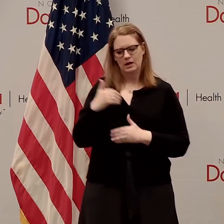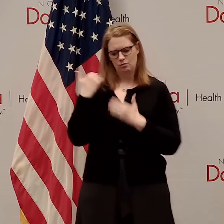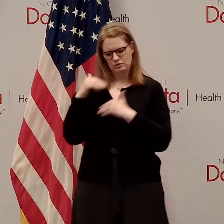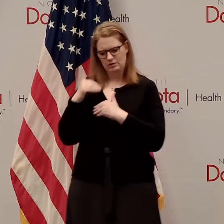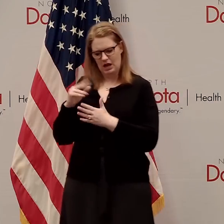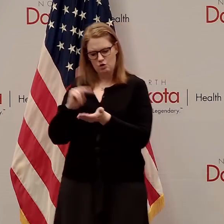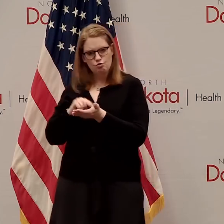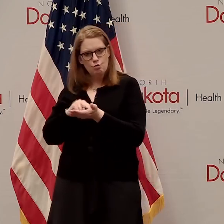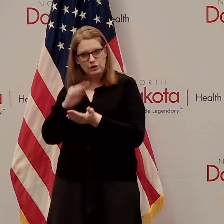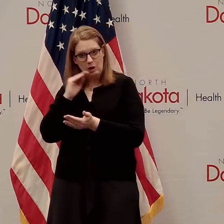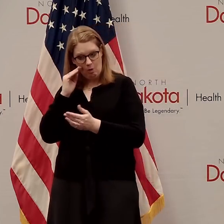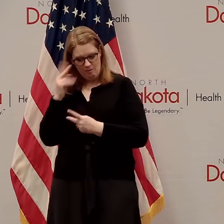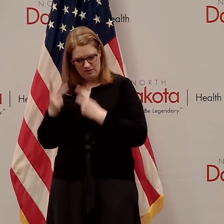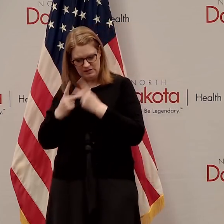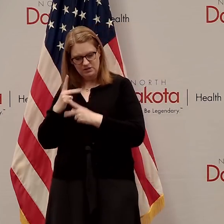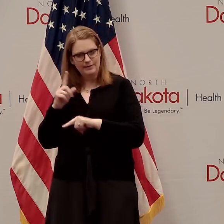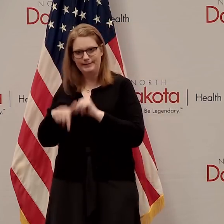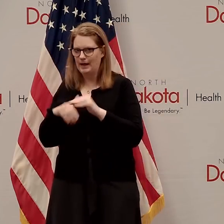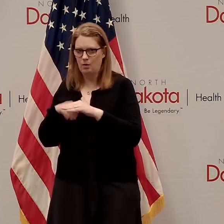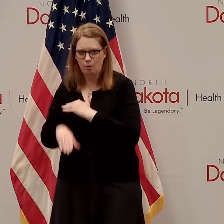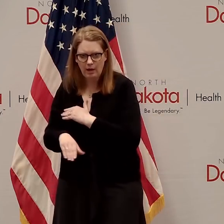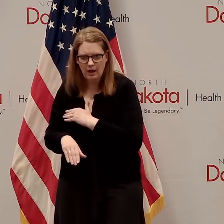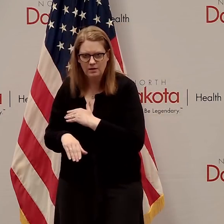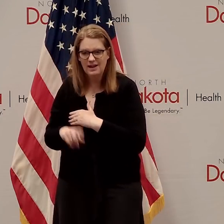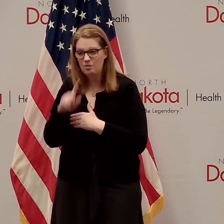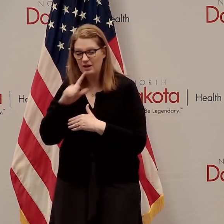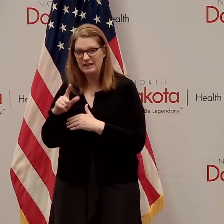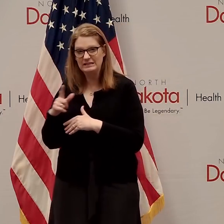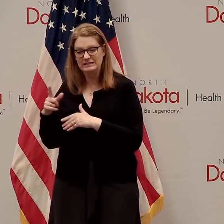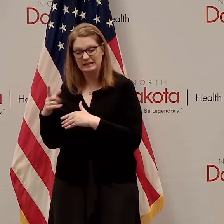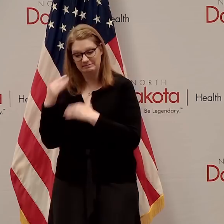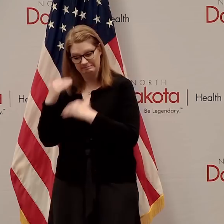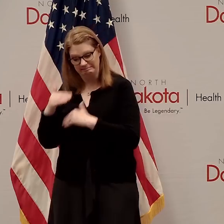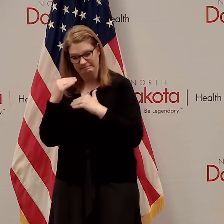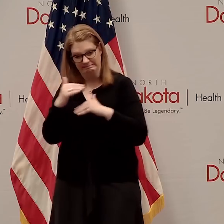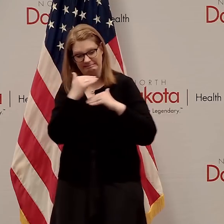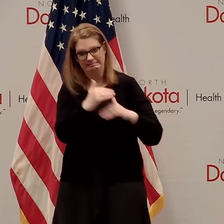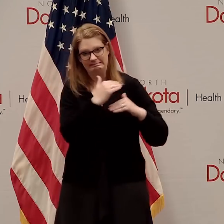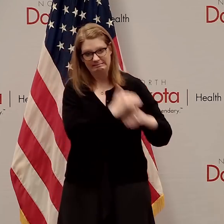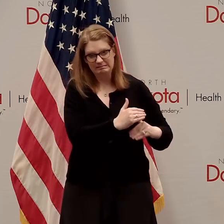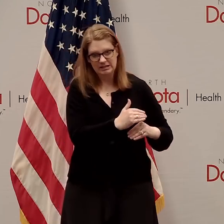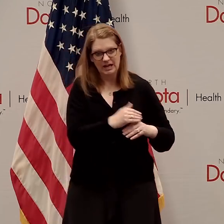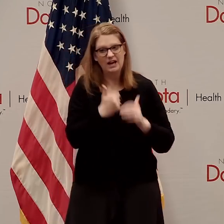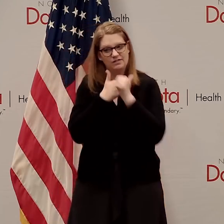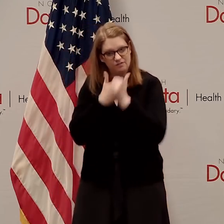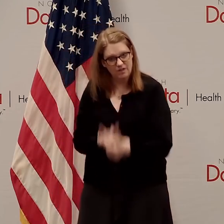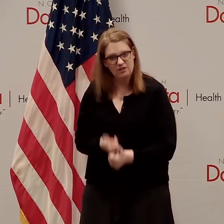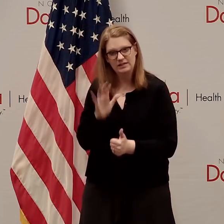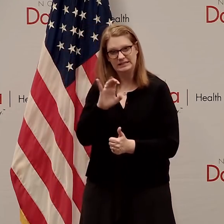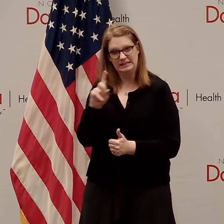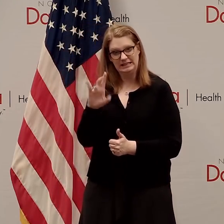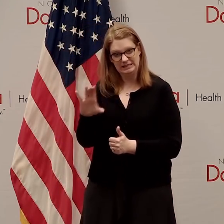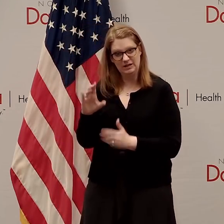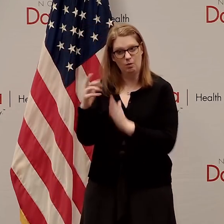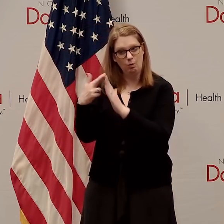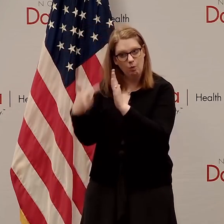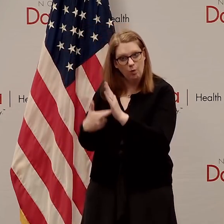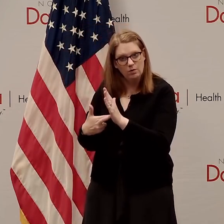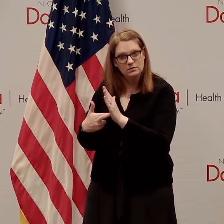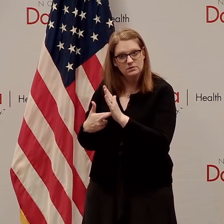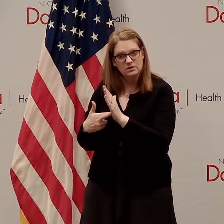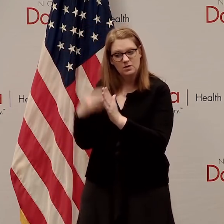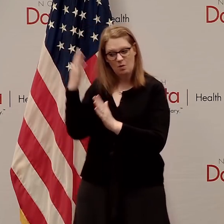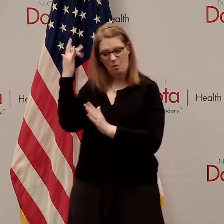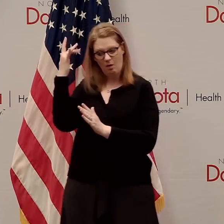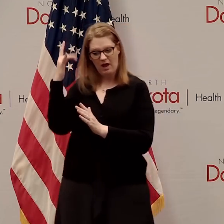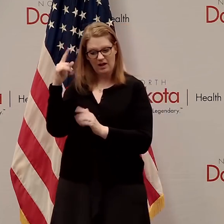visitations, and all of the strong recommendations to follow the CDC guidelines. That has been to make sure we don't overwhelm our hospitals as